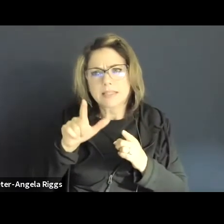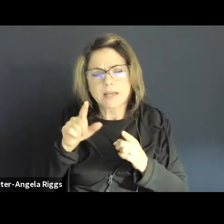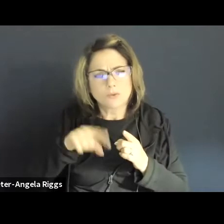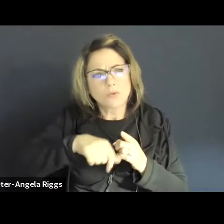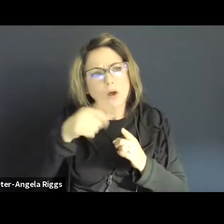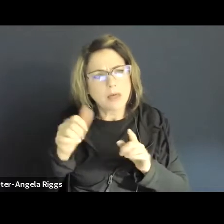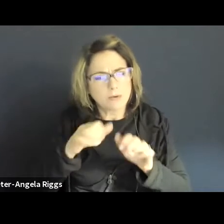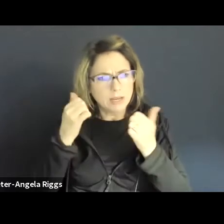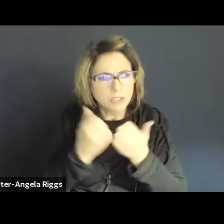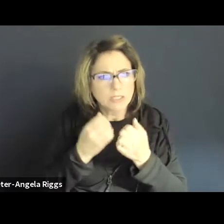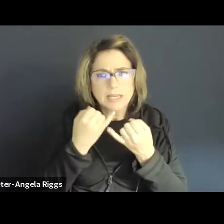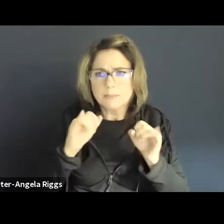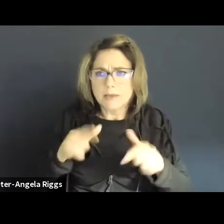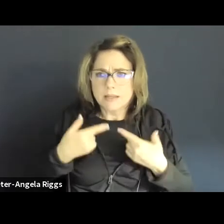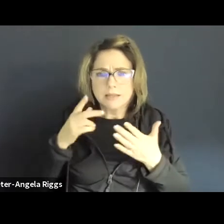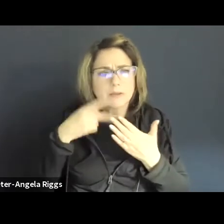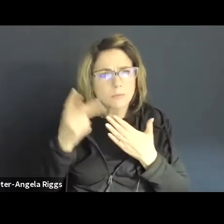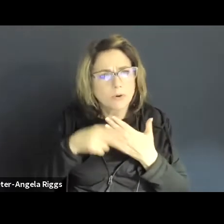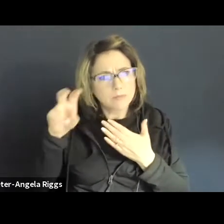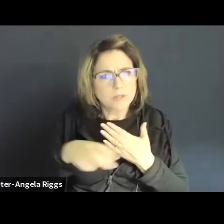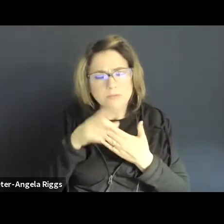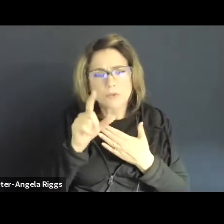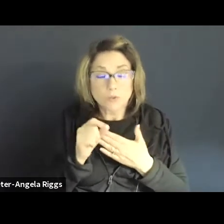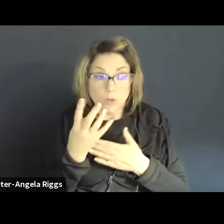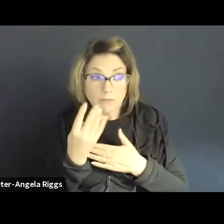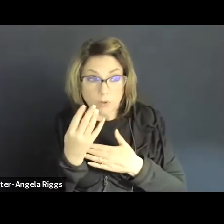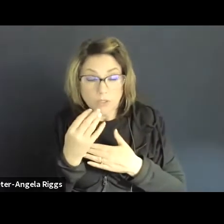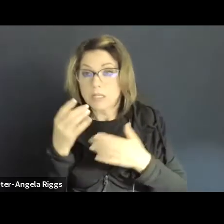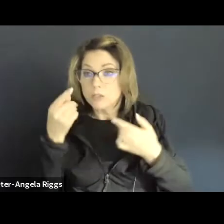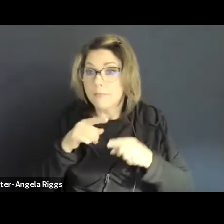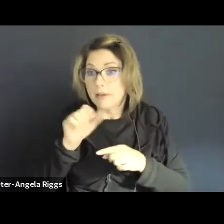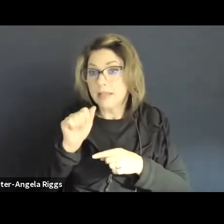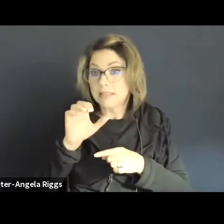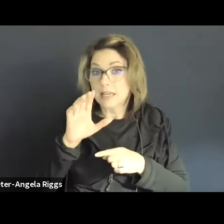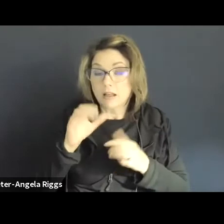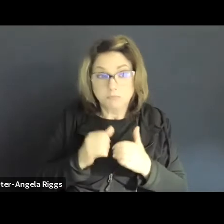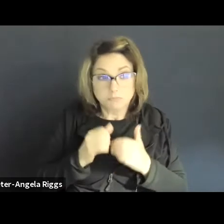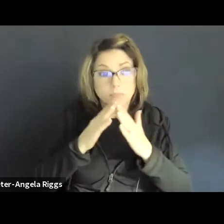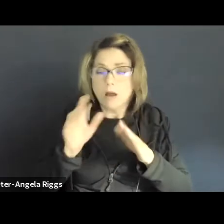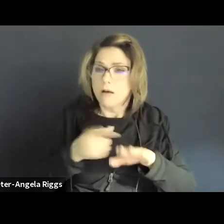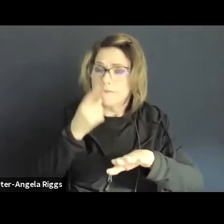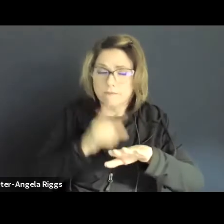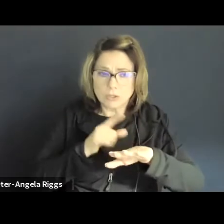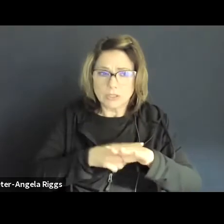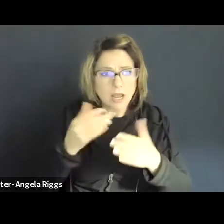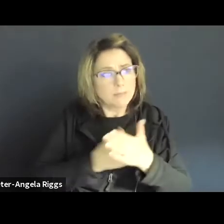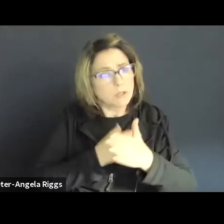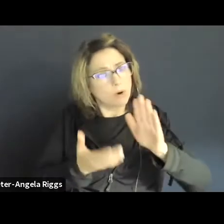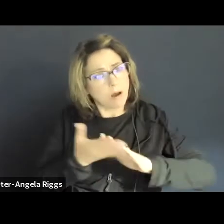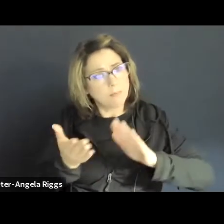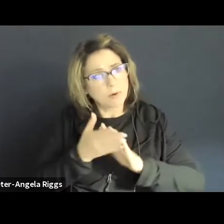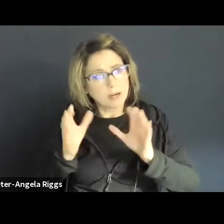independent living programs transferred in 2014. So when ACL was established, it was the first time a new operating division